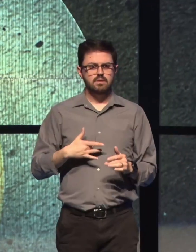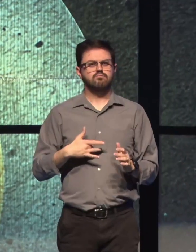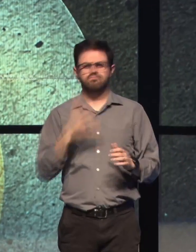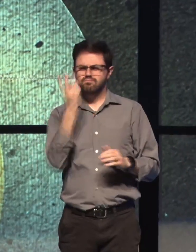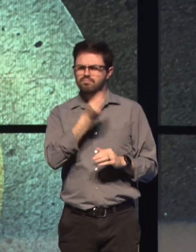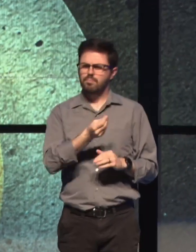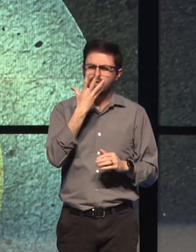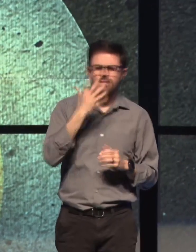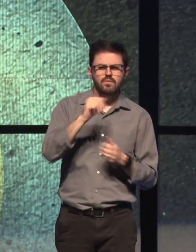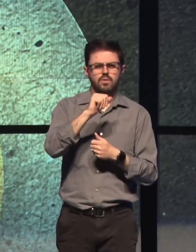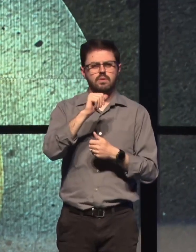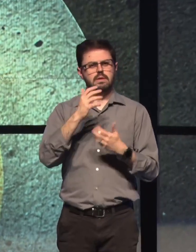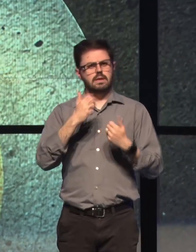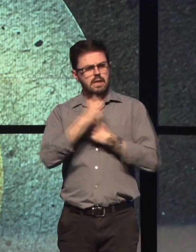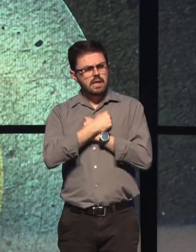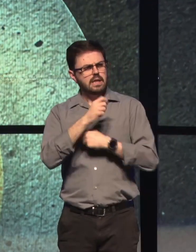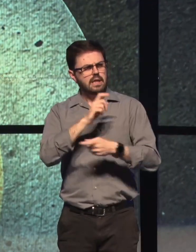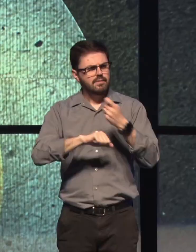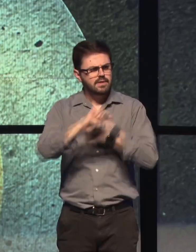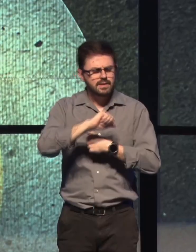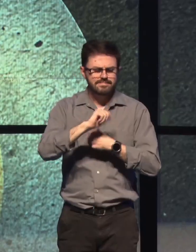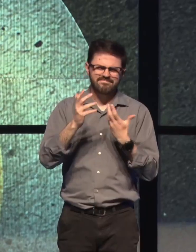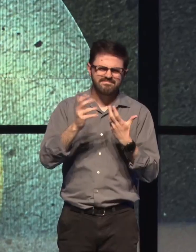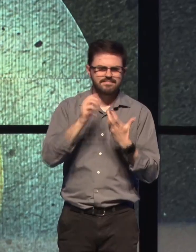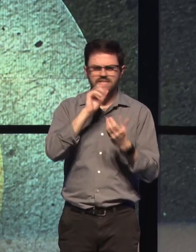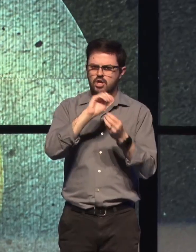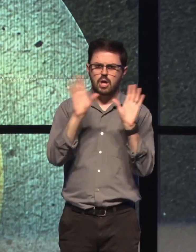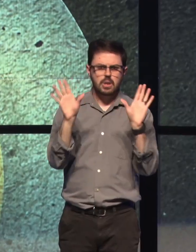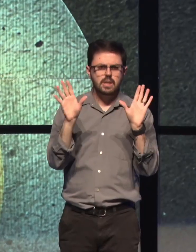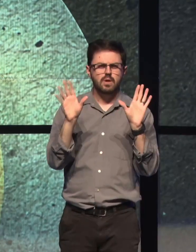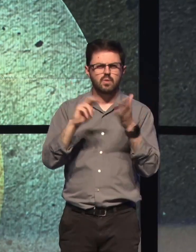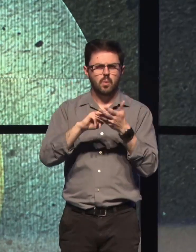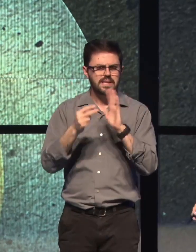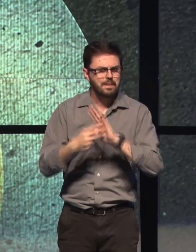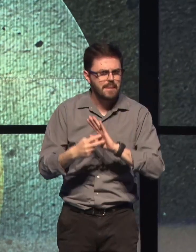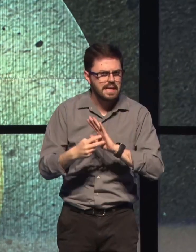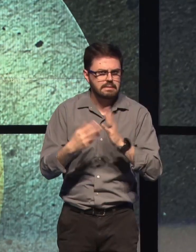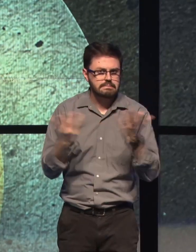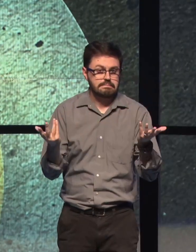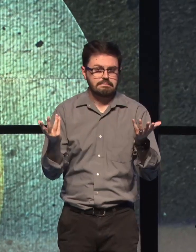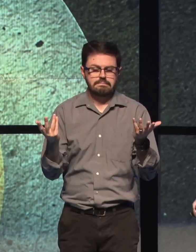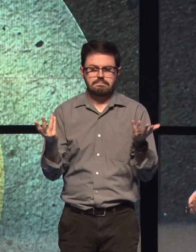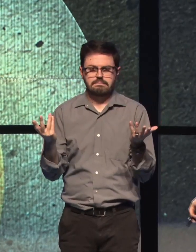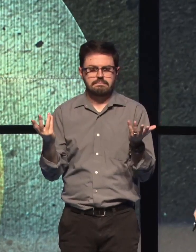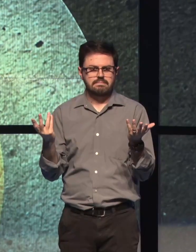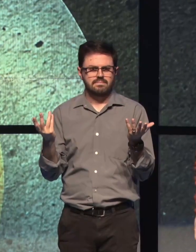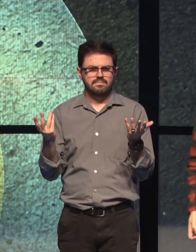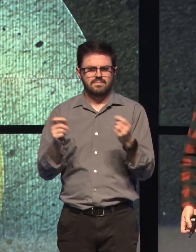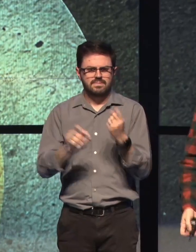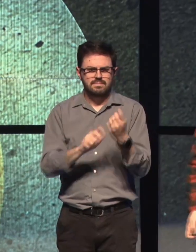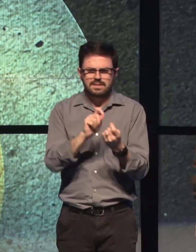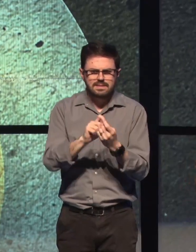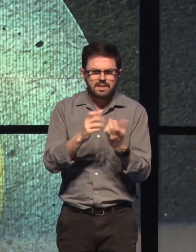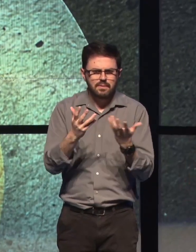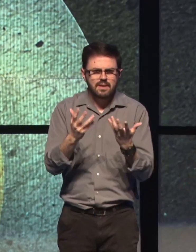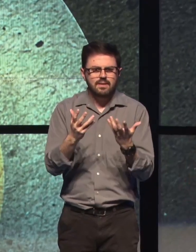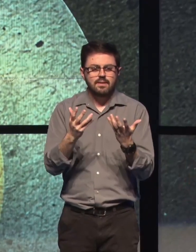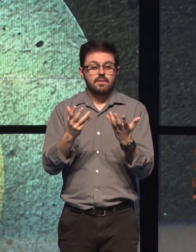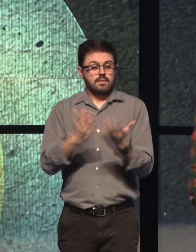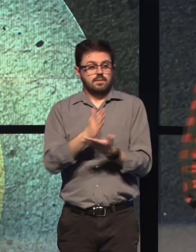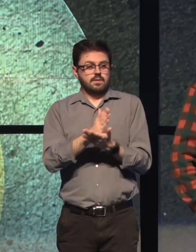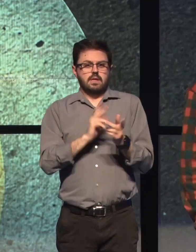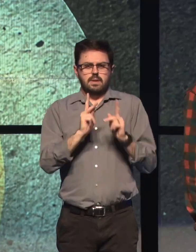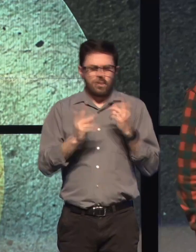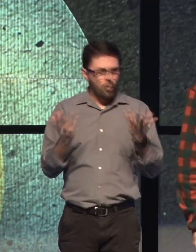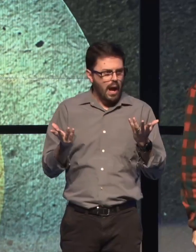helpful. Like, what does that mean? What does that mean? Love one another. Because I meet with people that say, well,